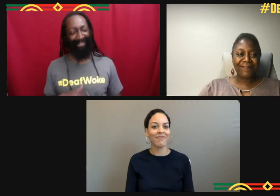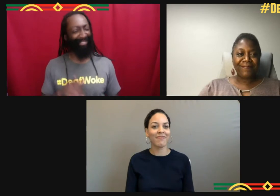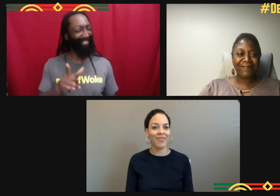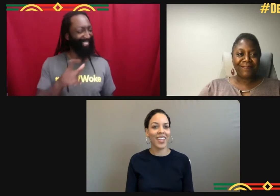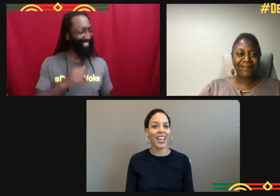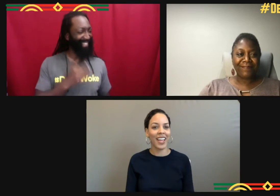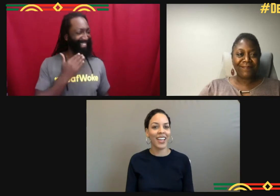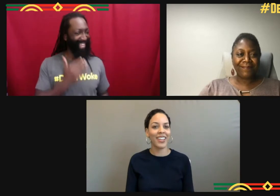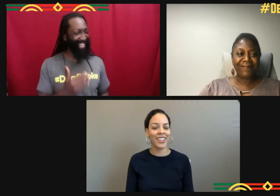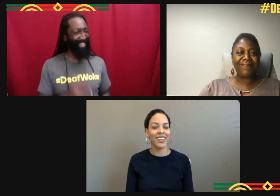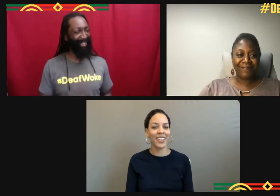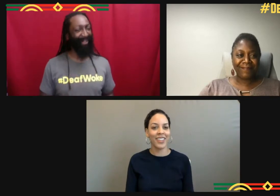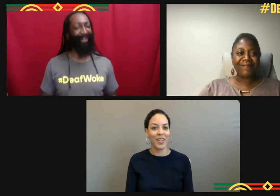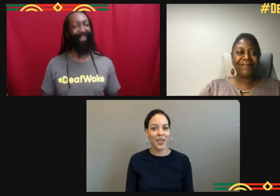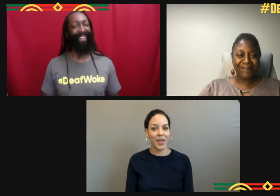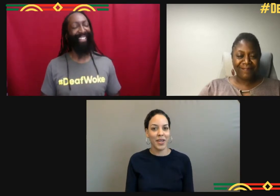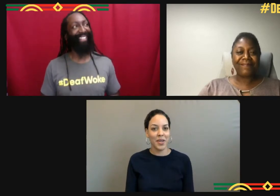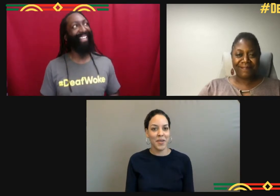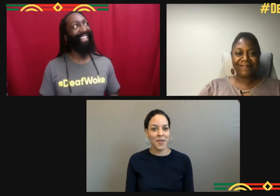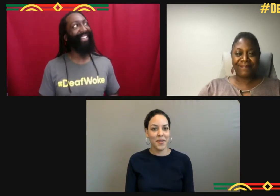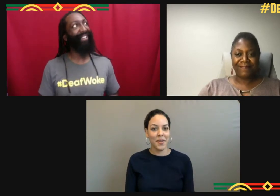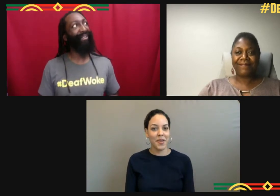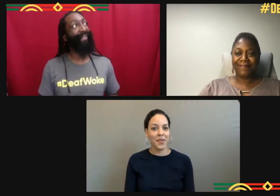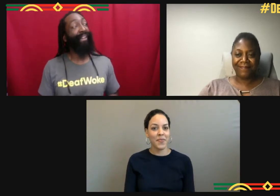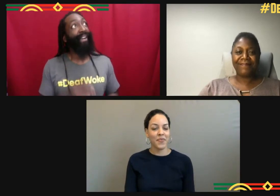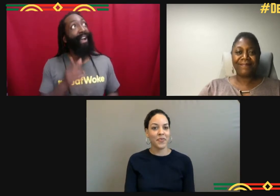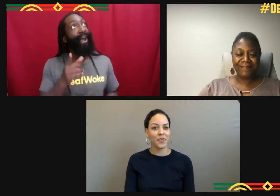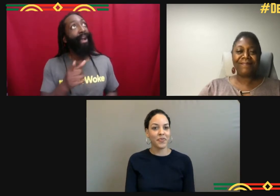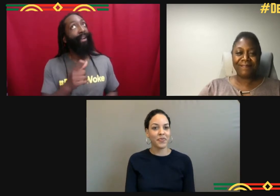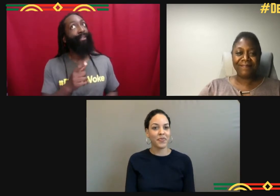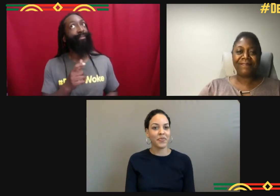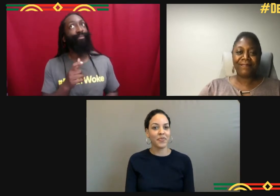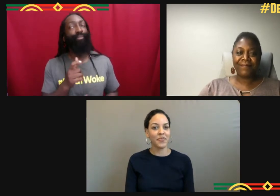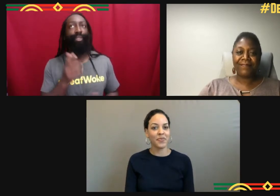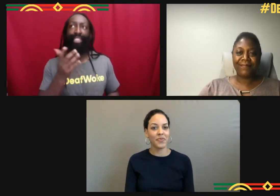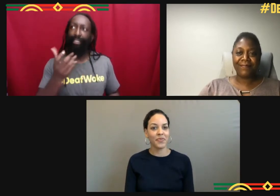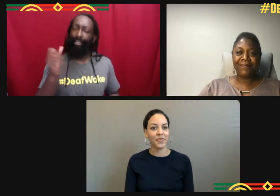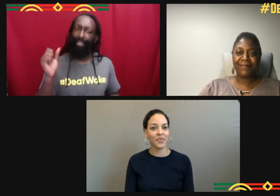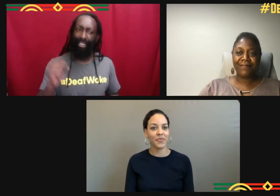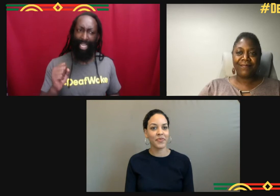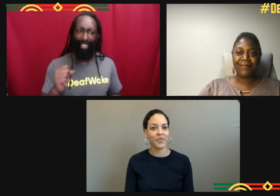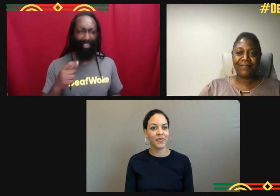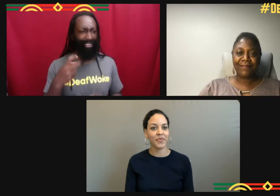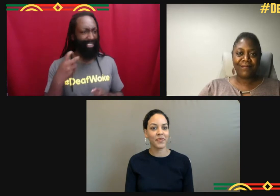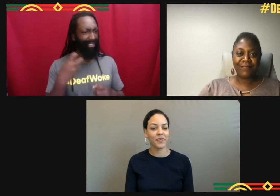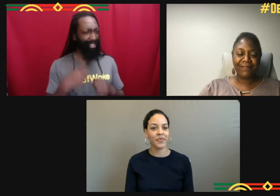Oh, yeah. I think I know who that is. Yeah, thank you.